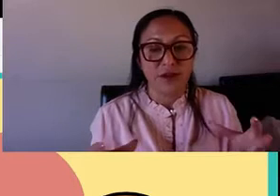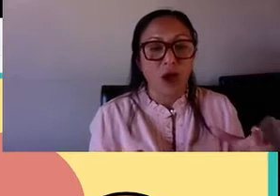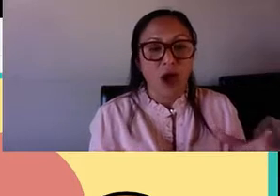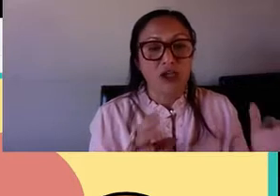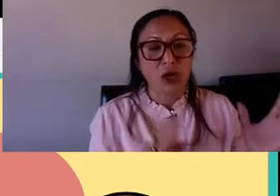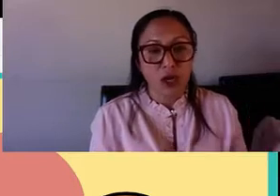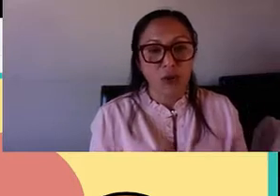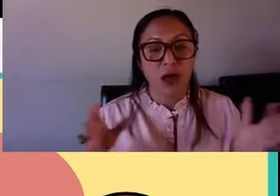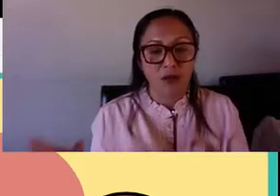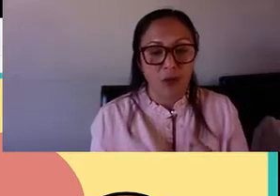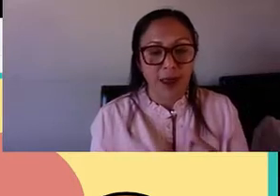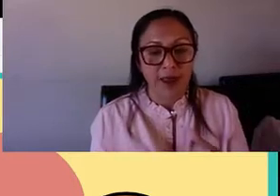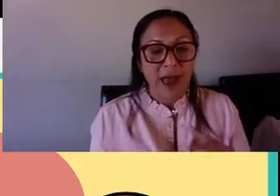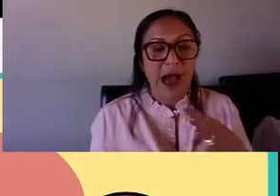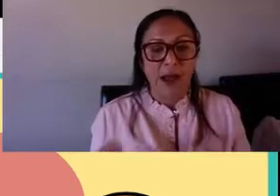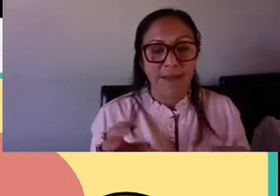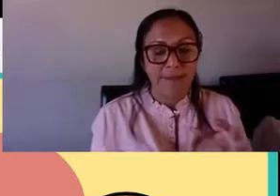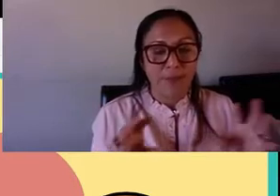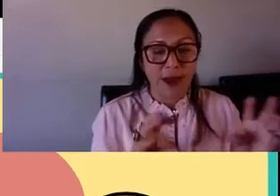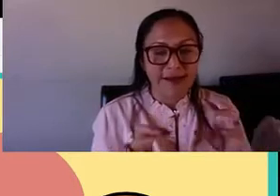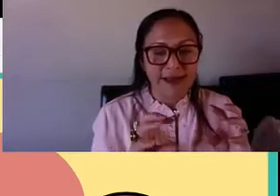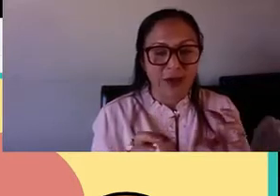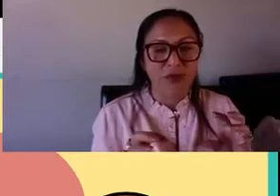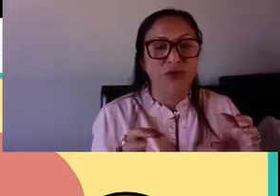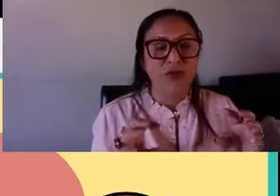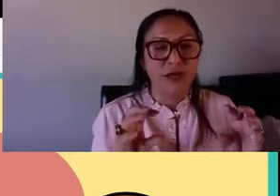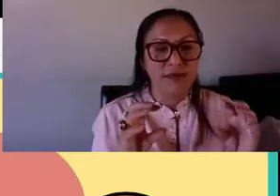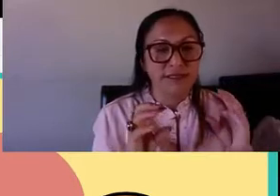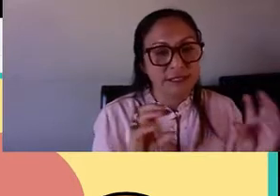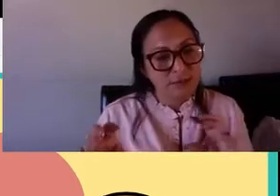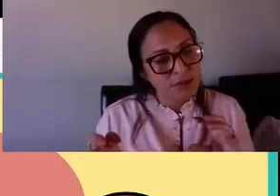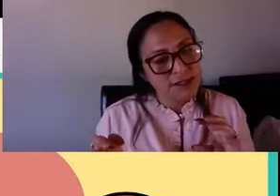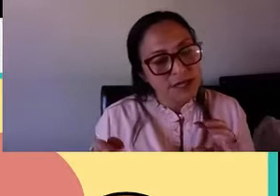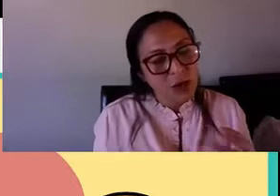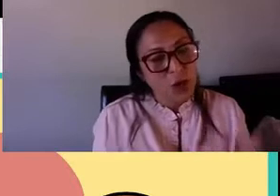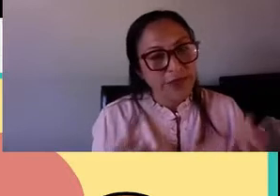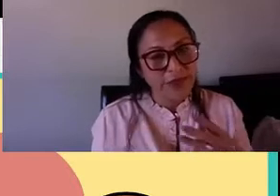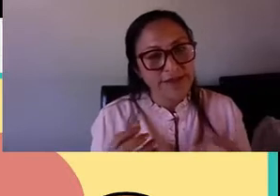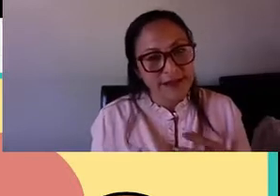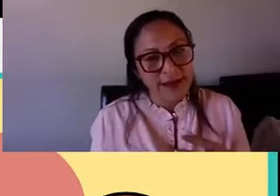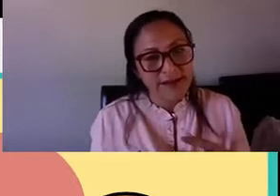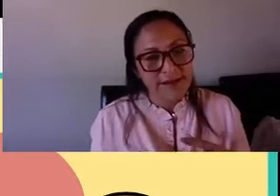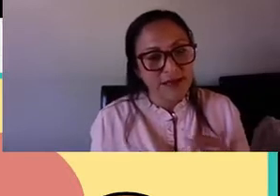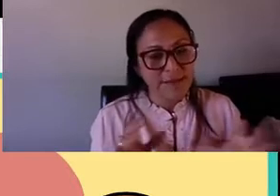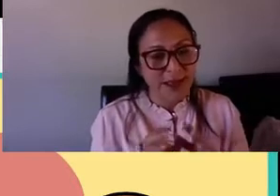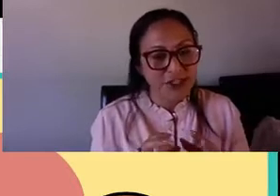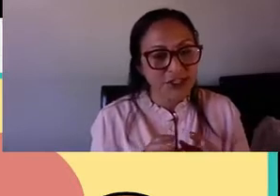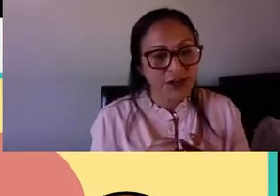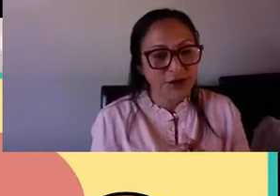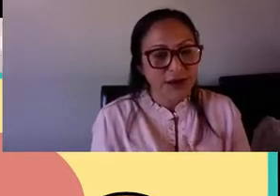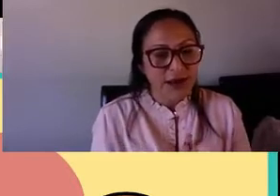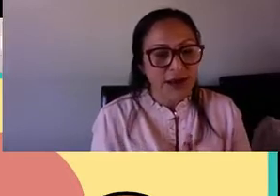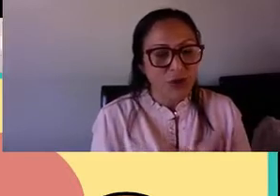this. So I'll show you along the way how I might break down the syllables with the signs so that they match